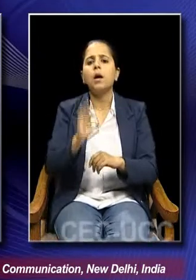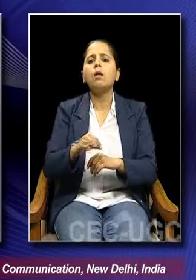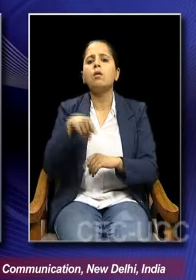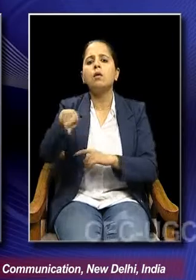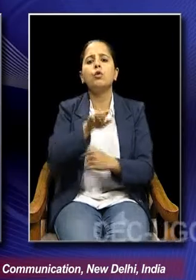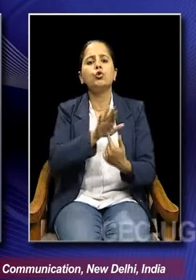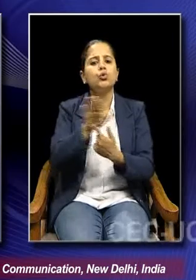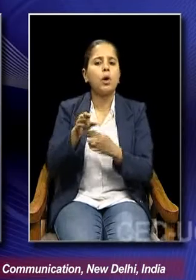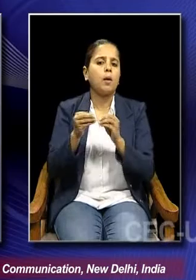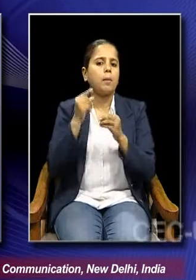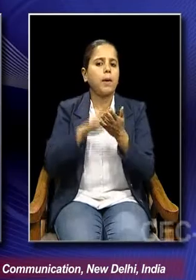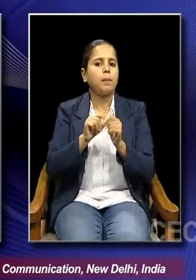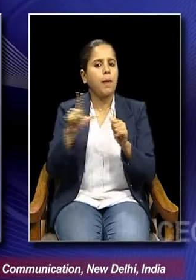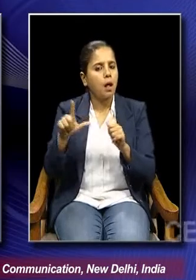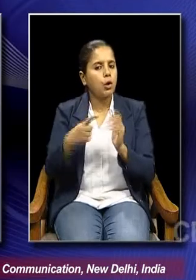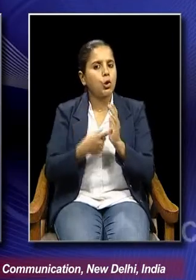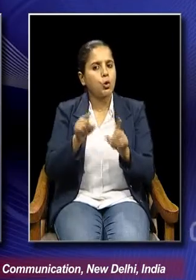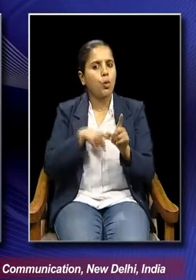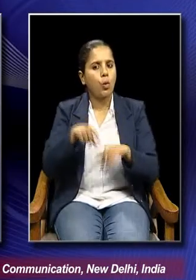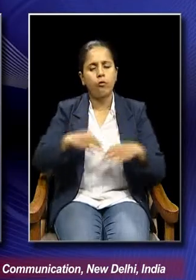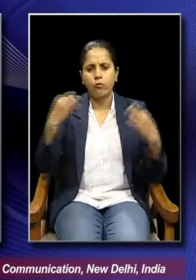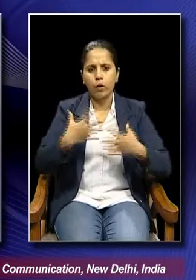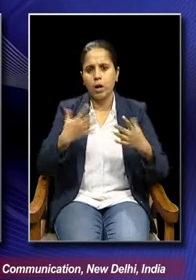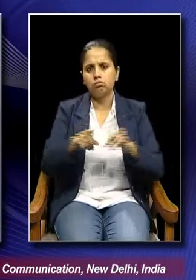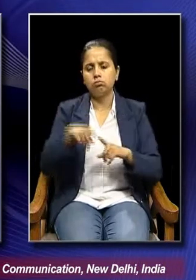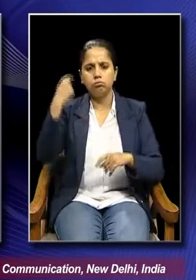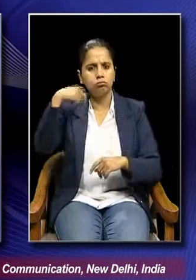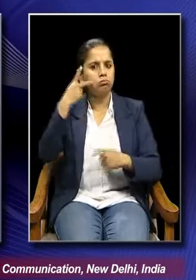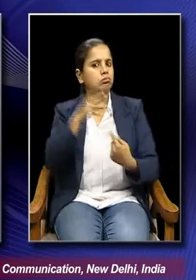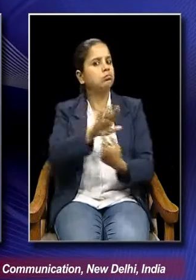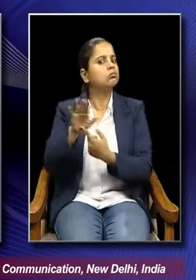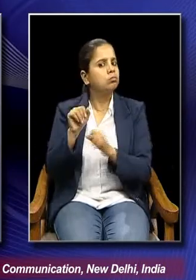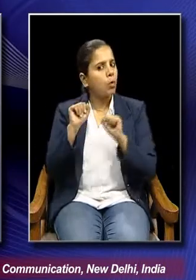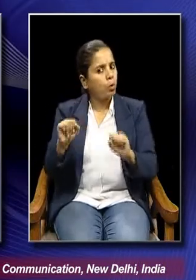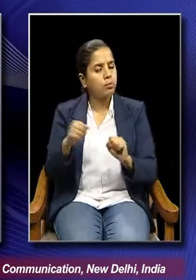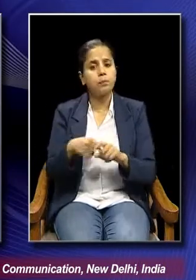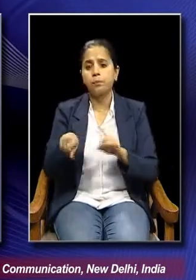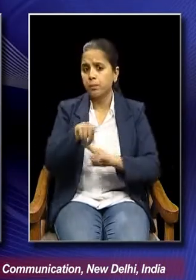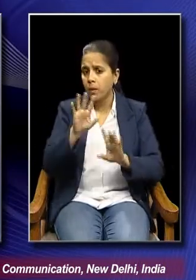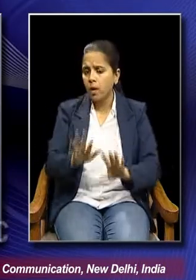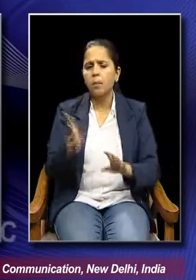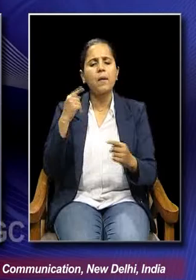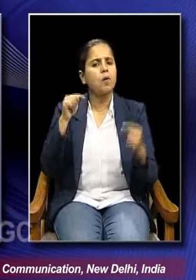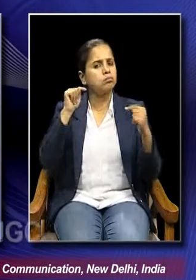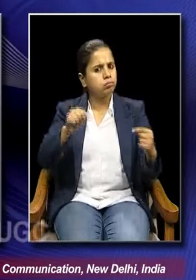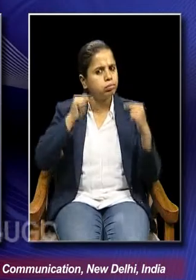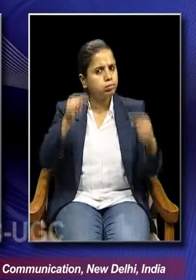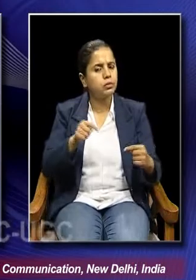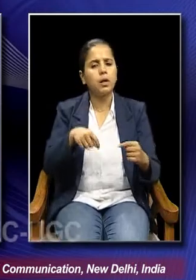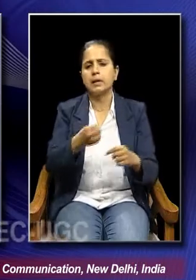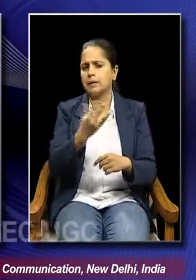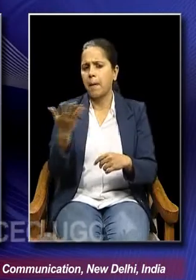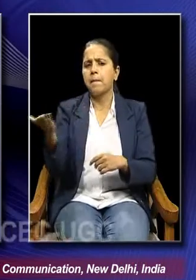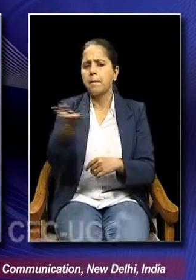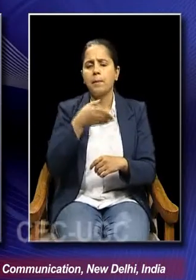by Bimal Roy in his films. They were refreshing in that sense, and it has also been argued by some of the